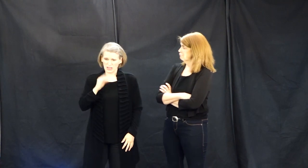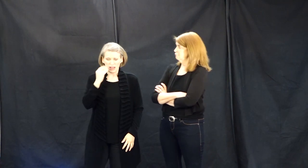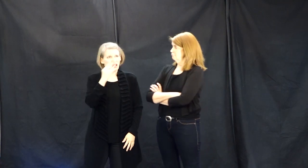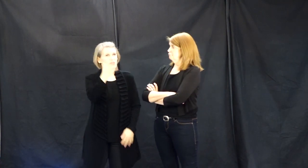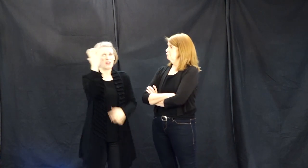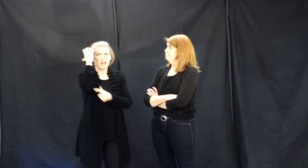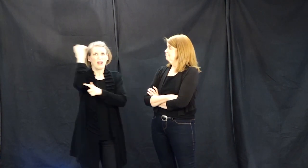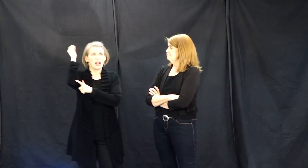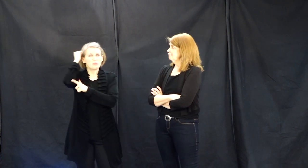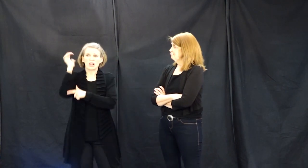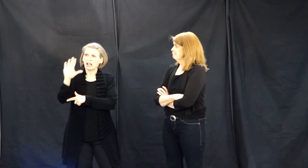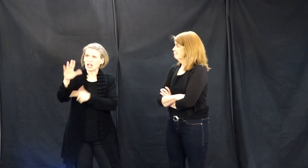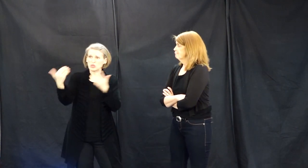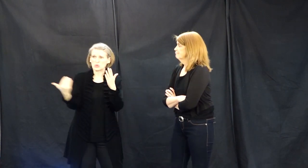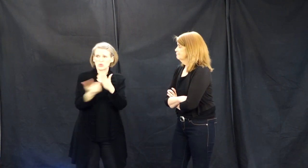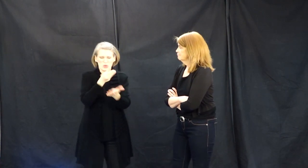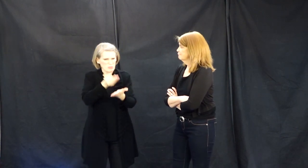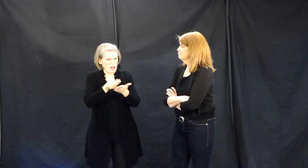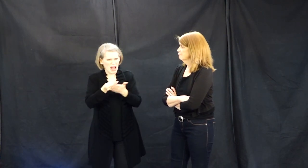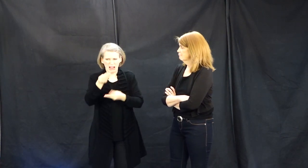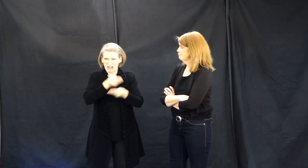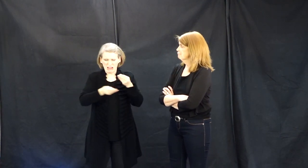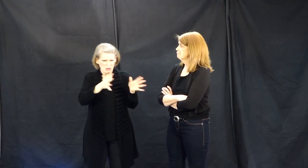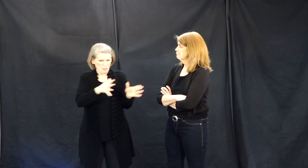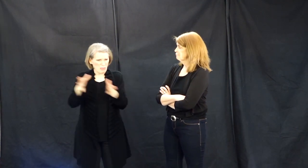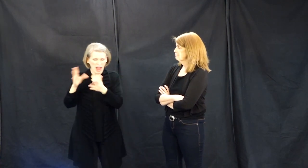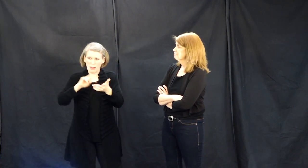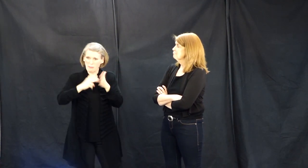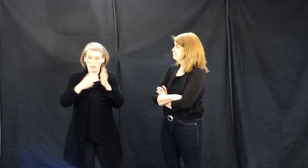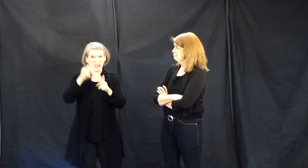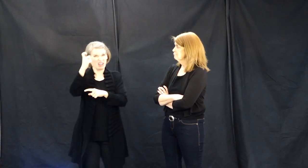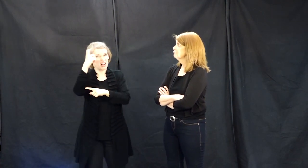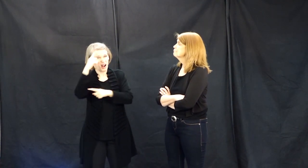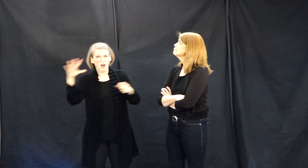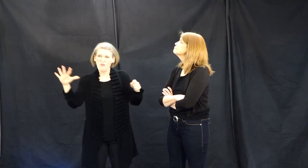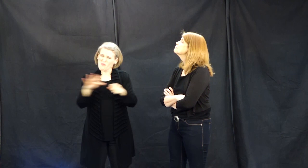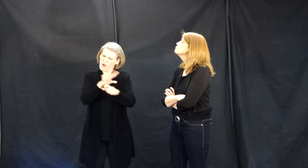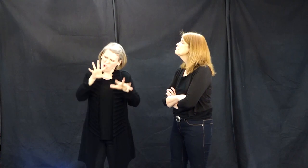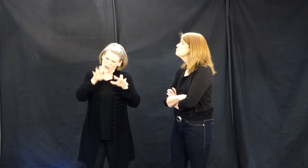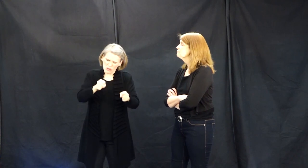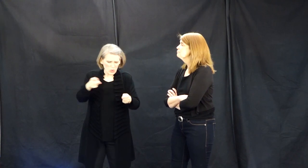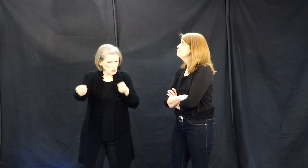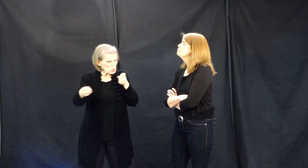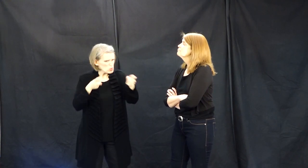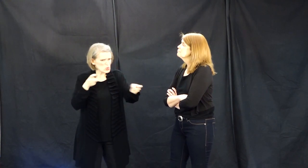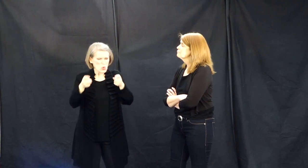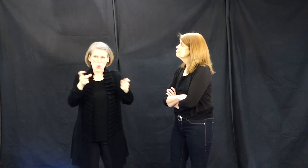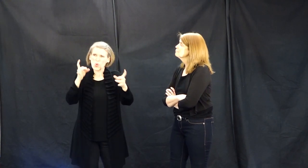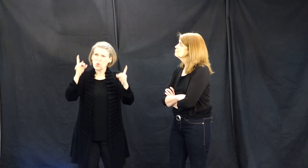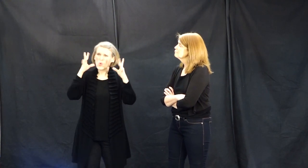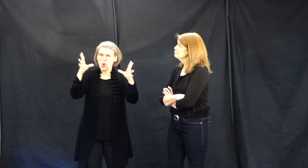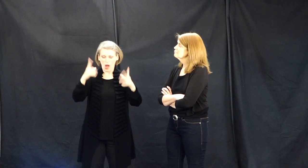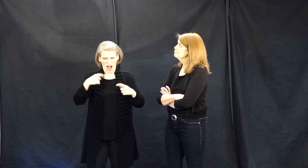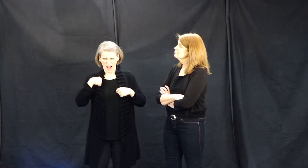new financial plan is nothing less than government control. I've been fighting for the